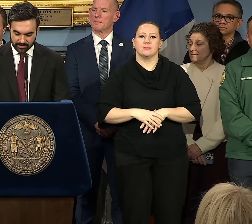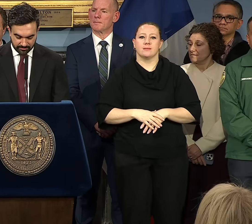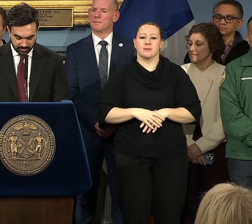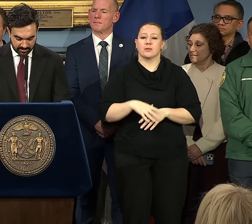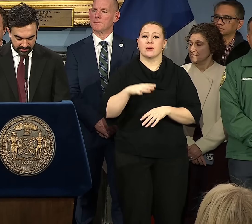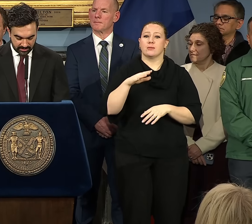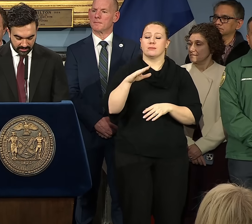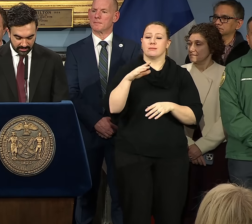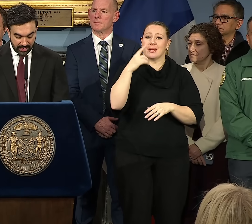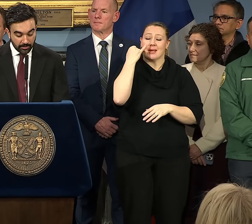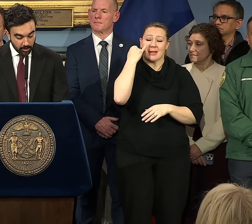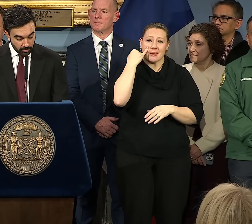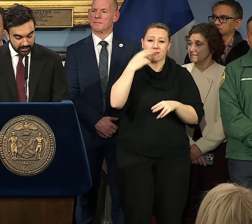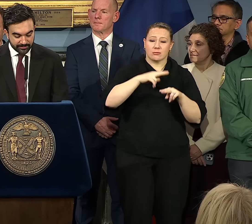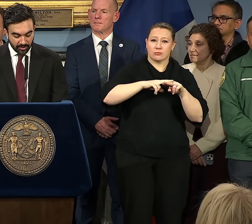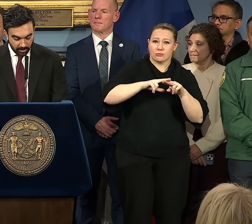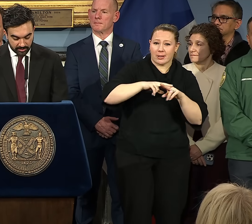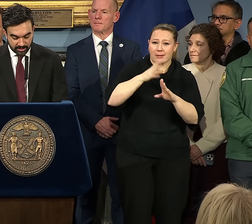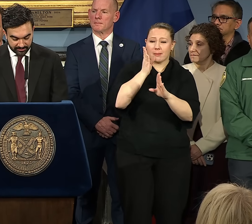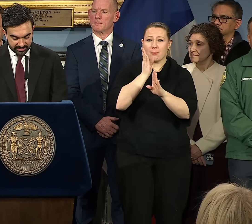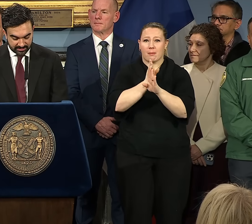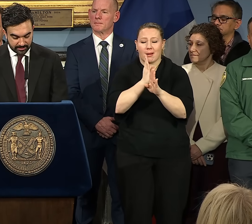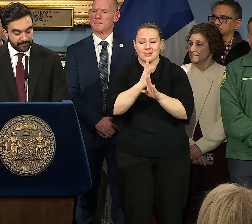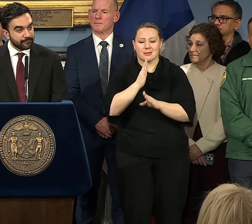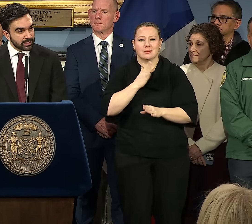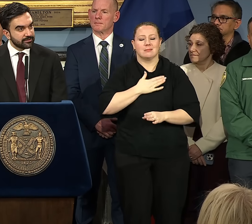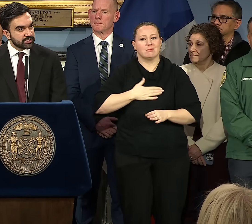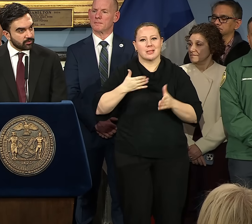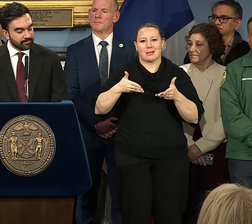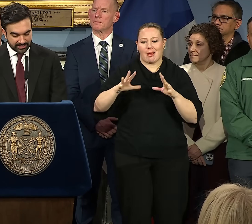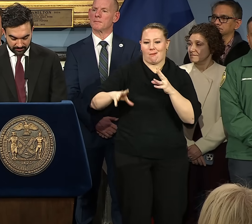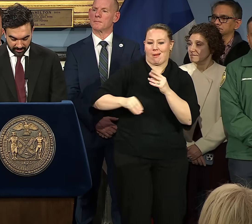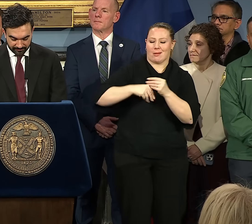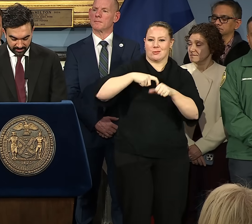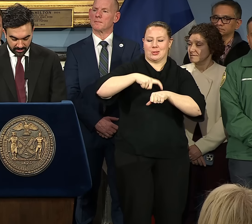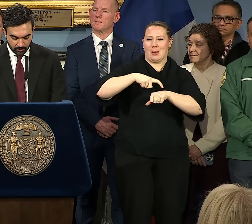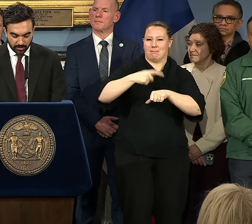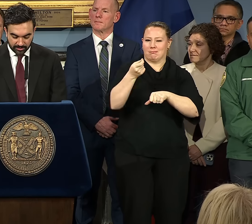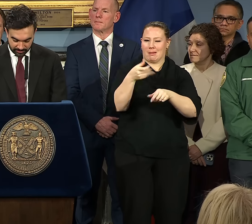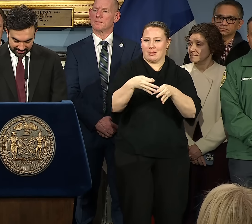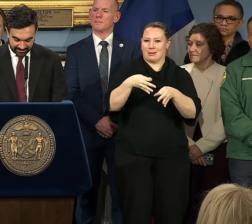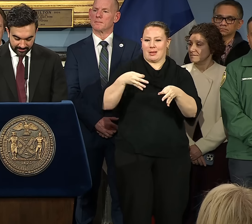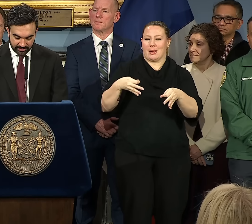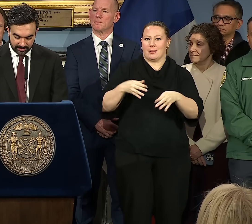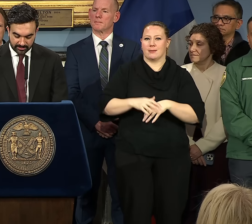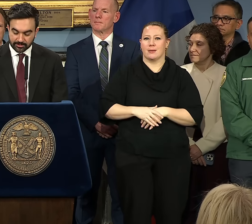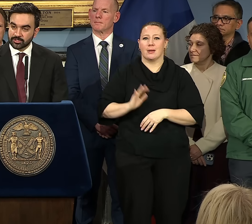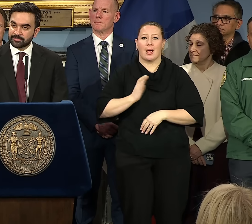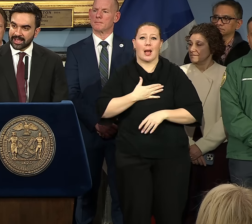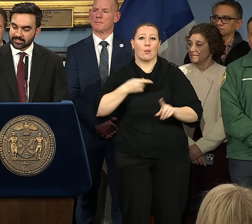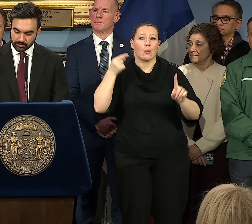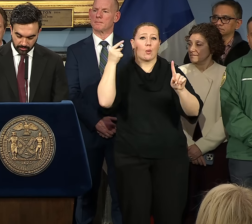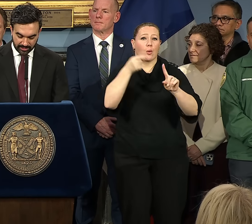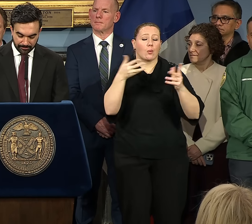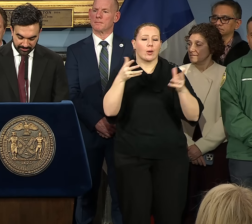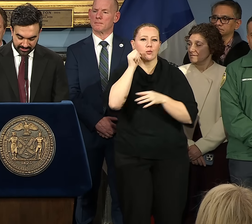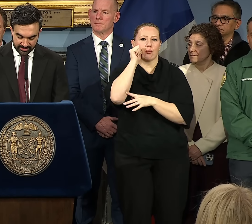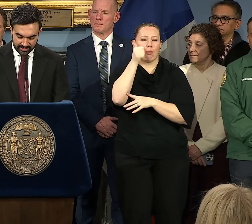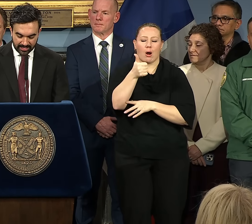time on their commutes. Our goal is for all services to be fully restored by tomorrow, with all streets cleared, students back